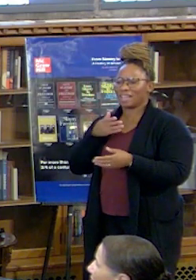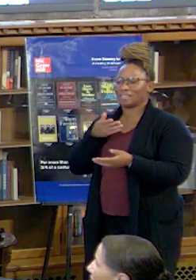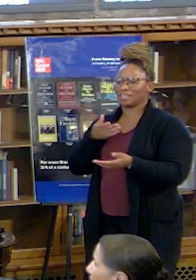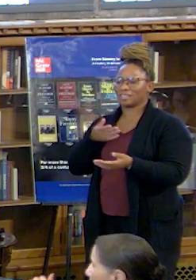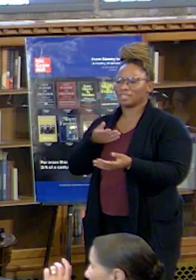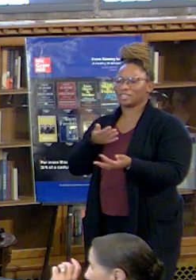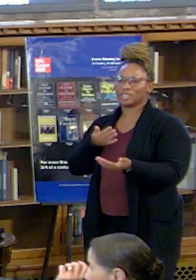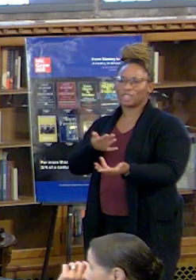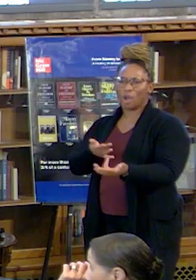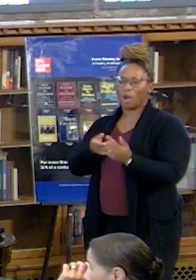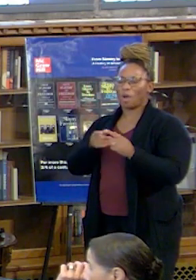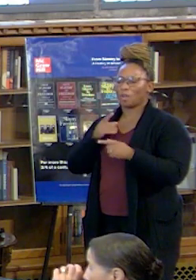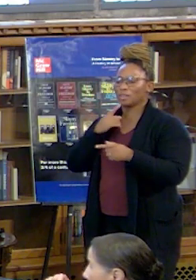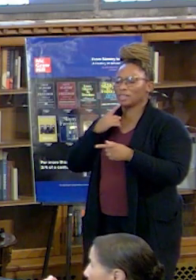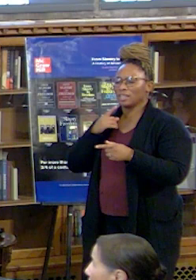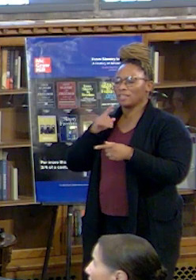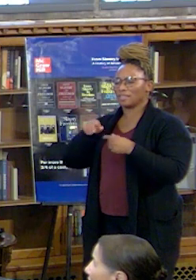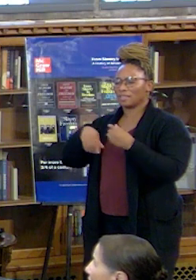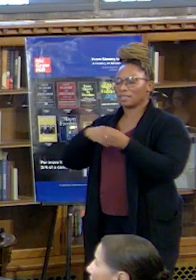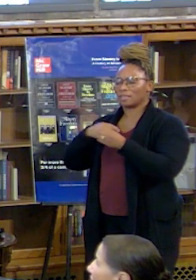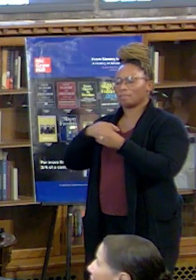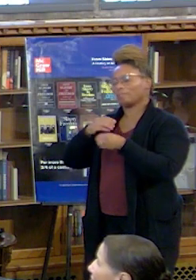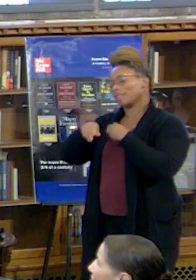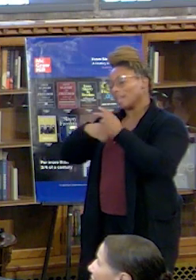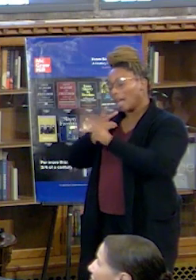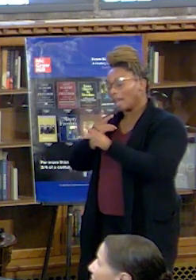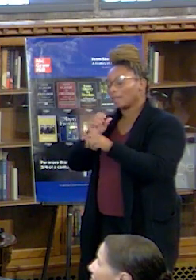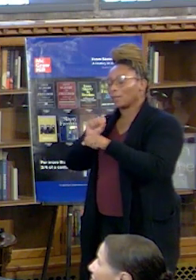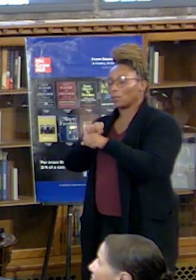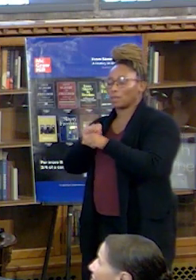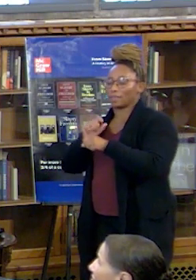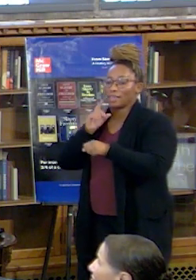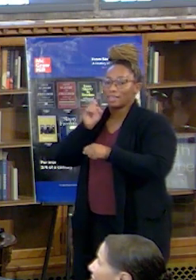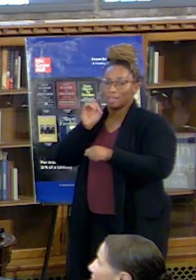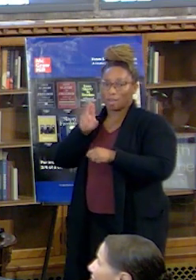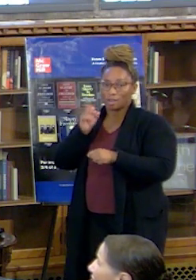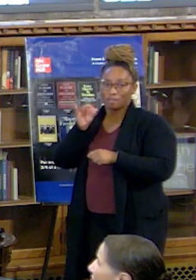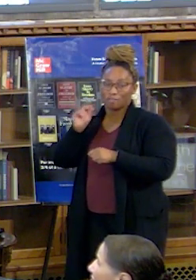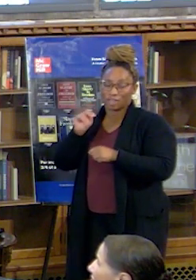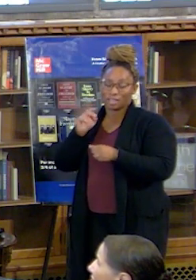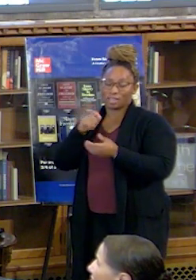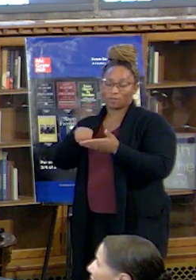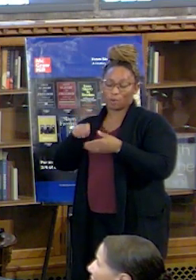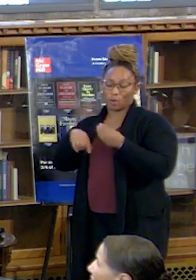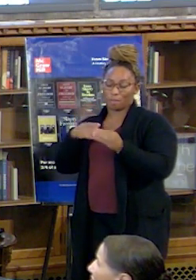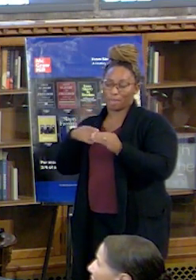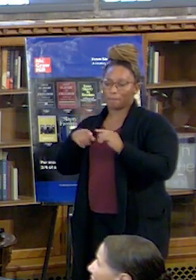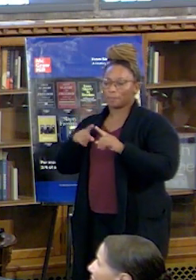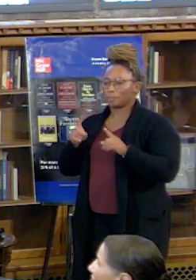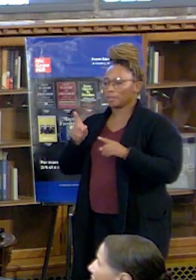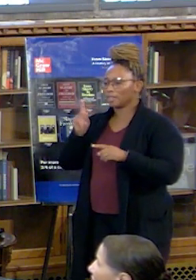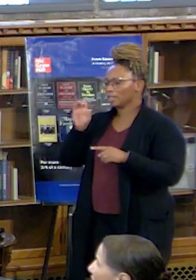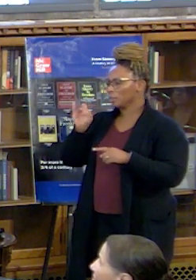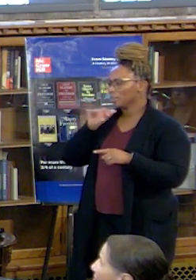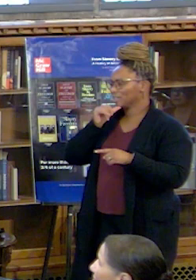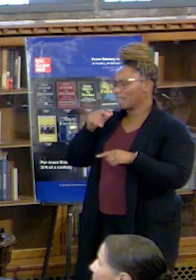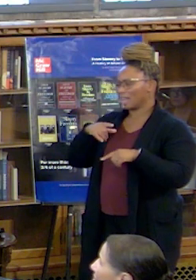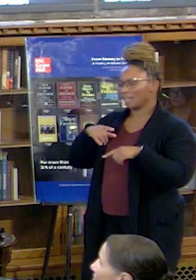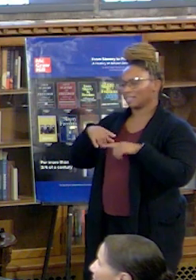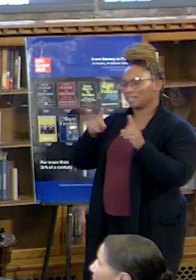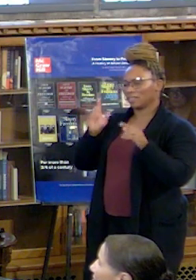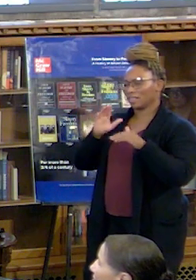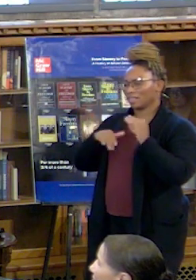rolled back the kind of work that Dr Franklin chronicled in this Duke is no different from his rival